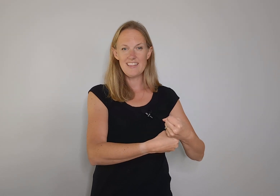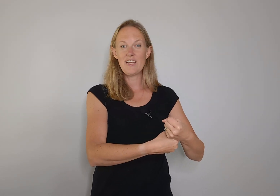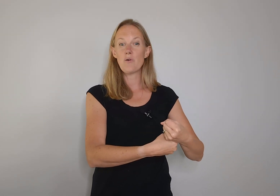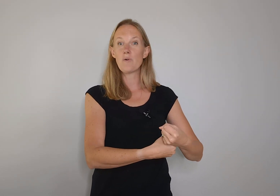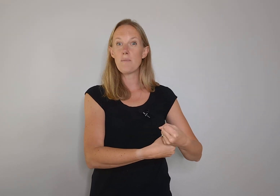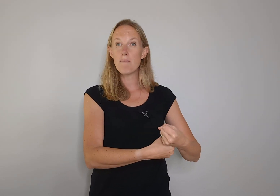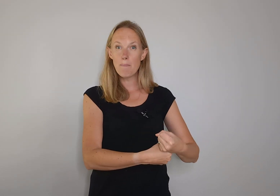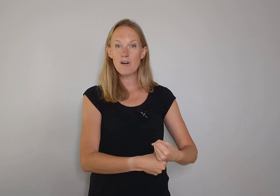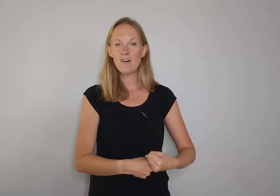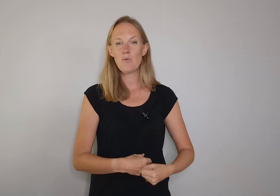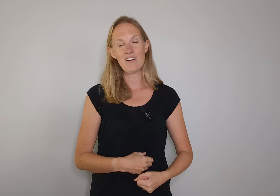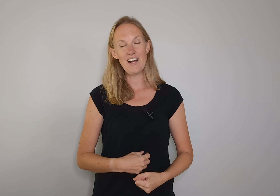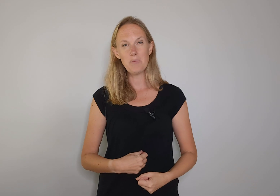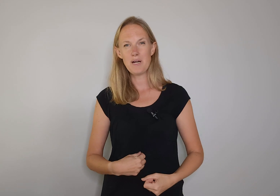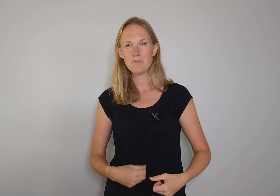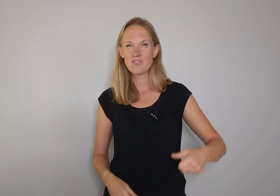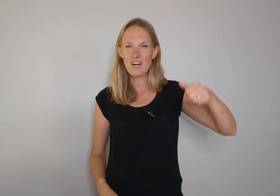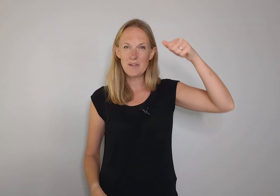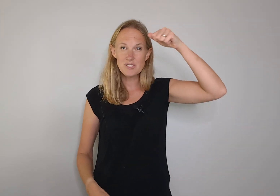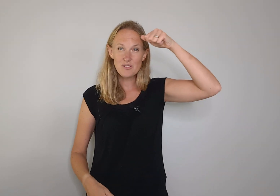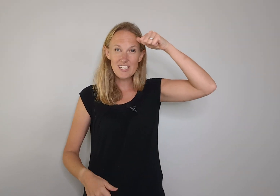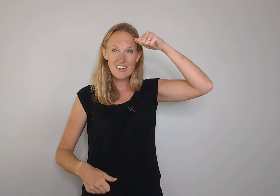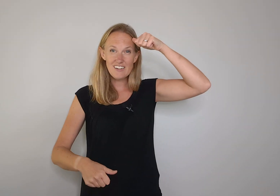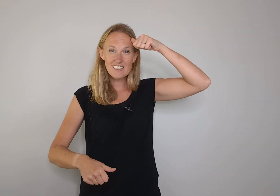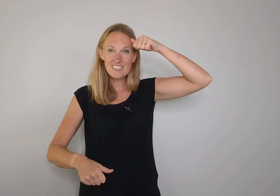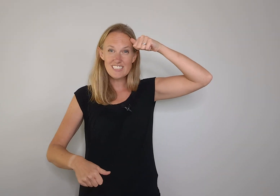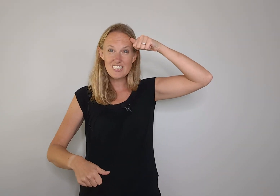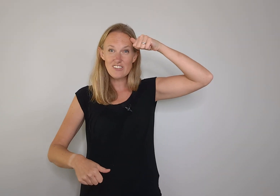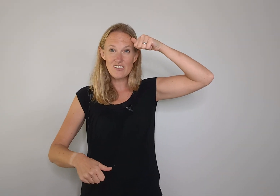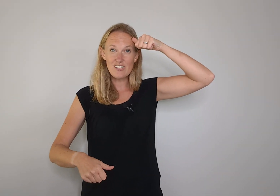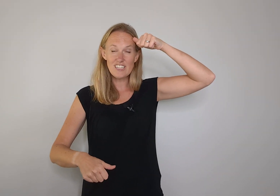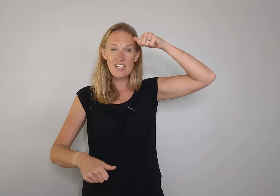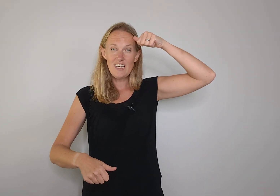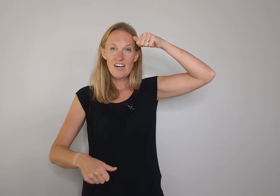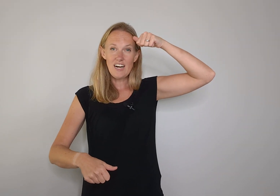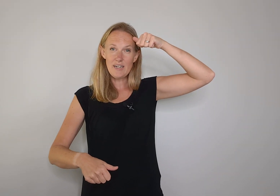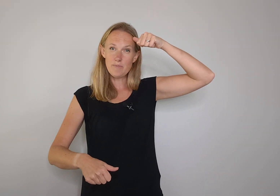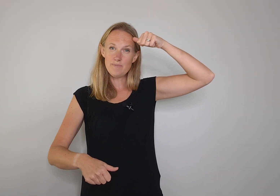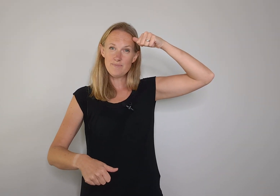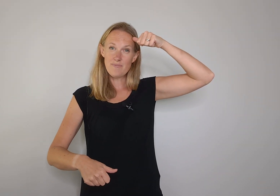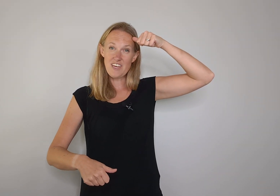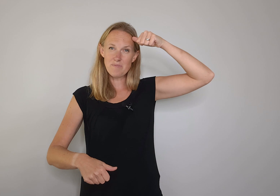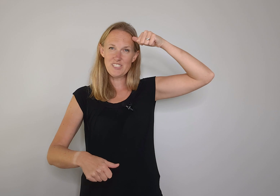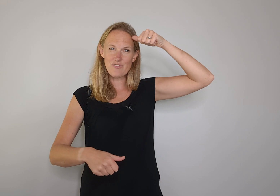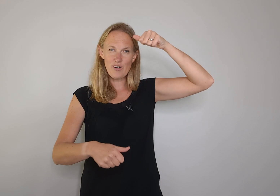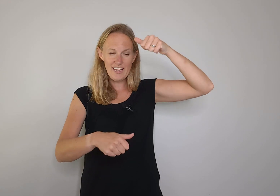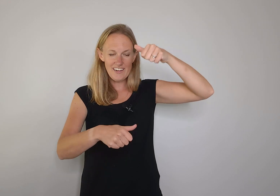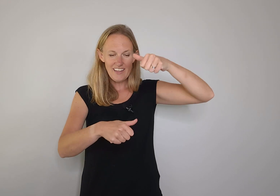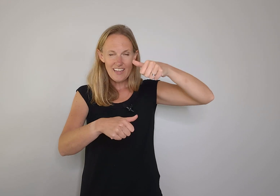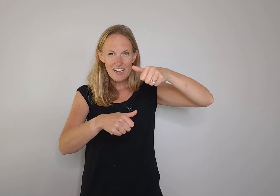then remember where your help comes from. So here, touching your thumb to your forehead, coming